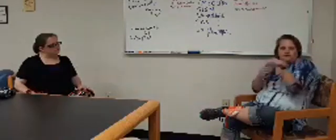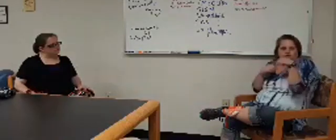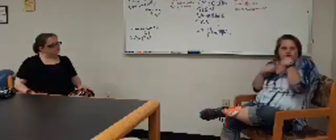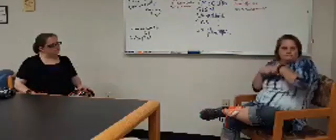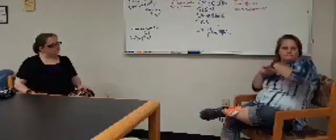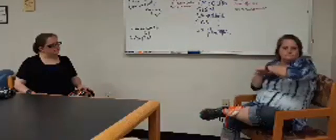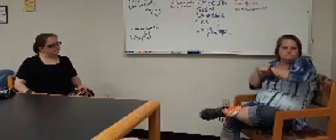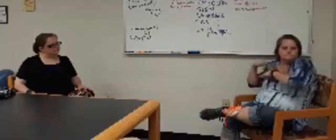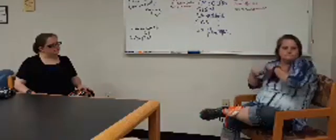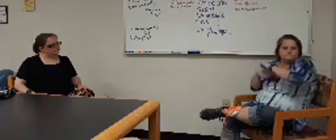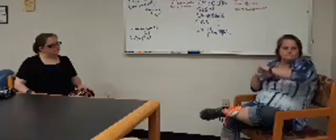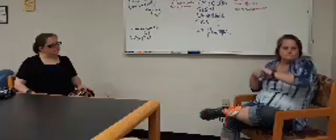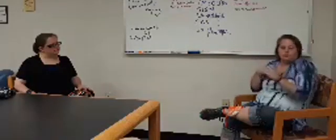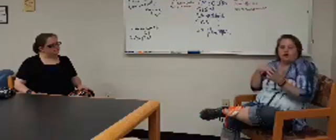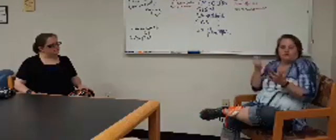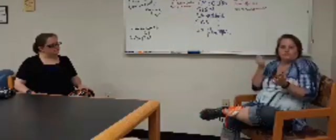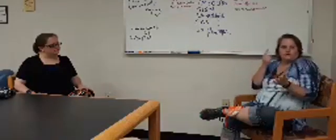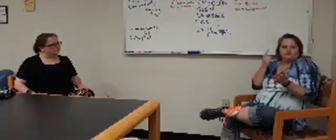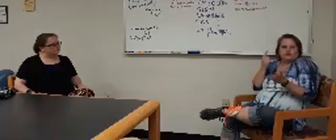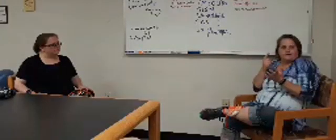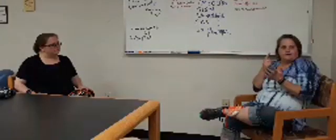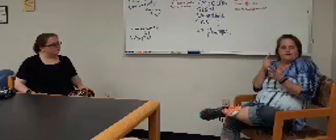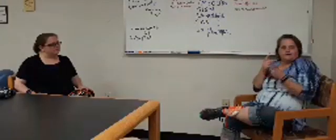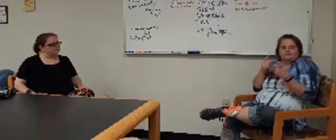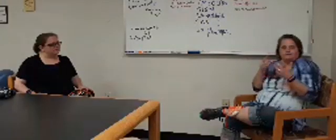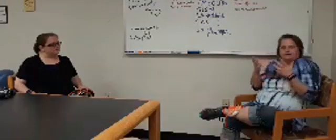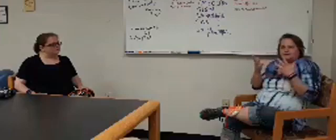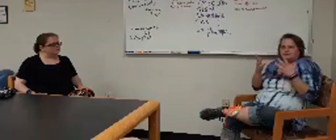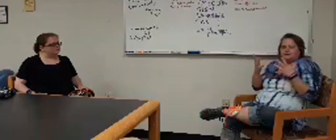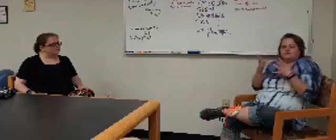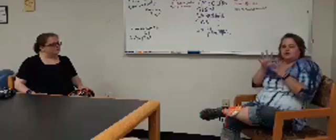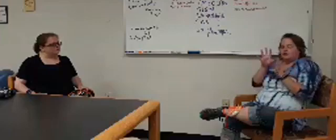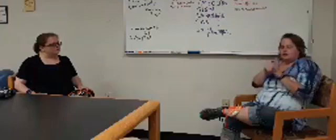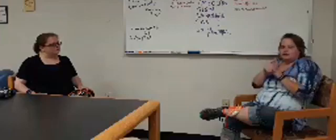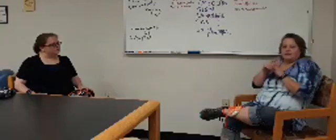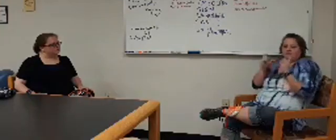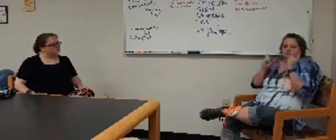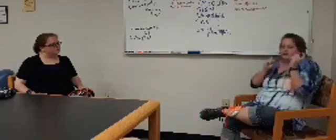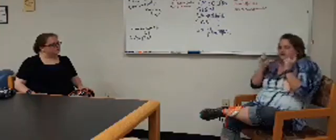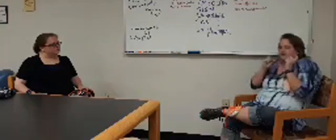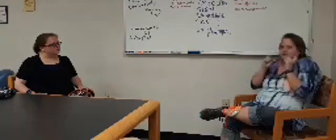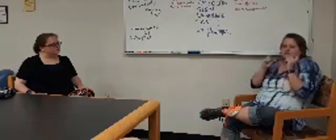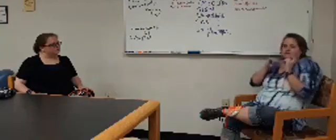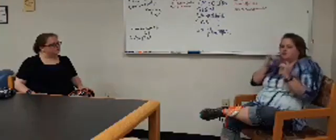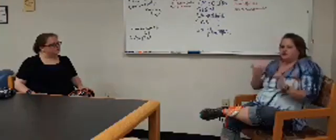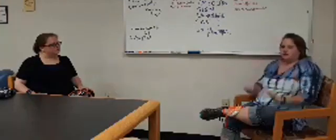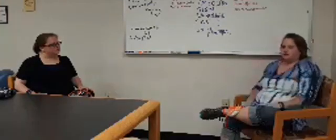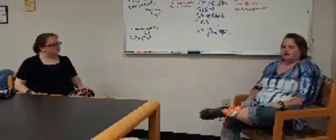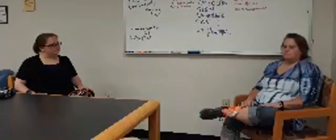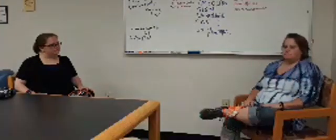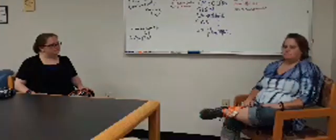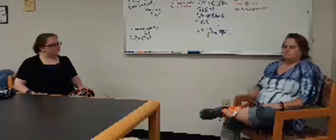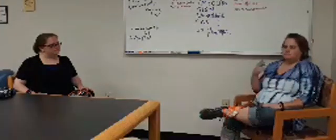arm. So I do understand. Because it's including expression, not just like,